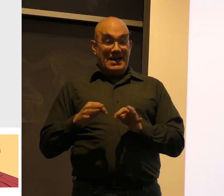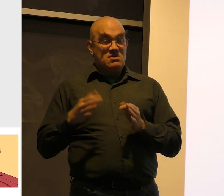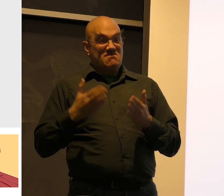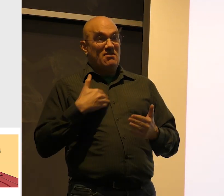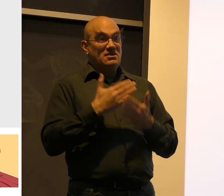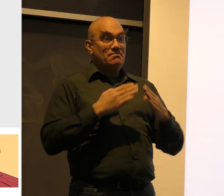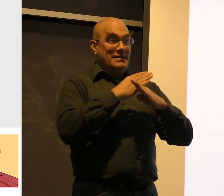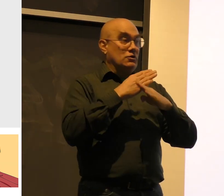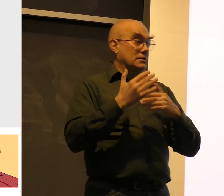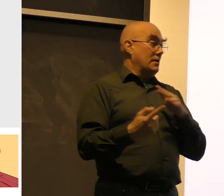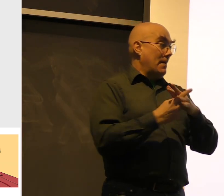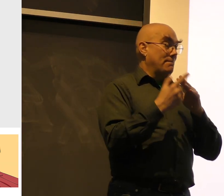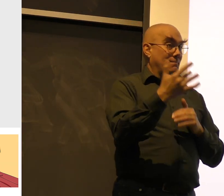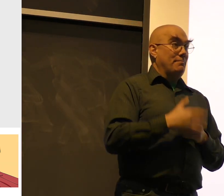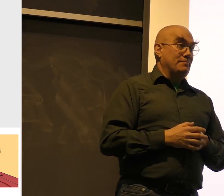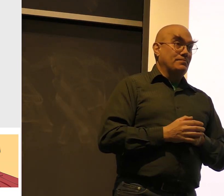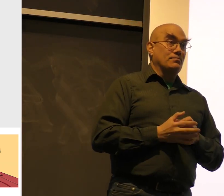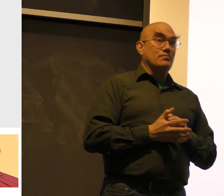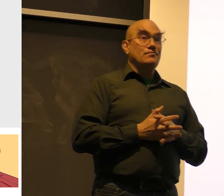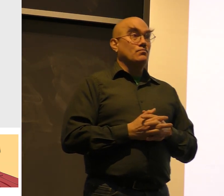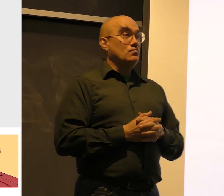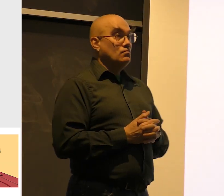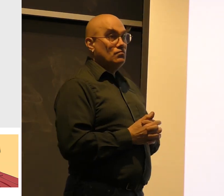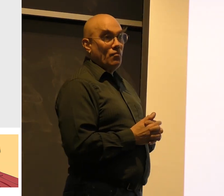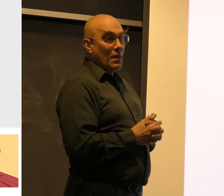If it's just about language, there are going to be barriers that come up anyway.